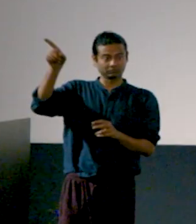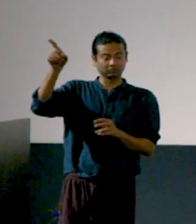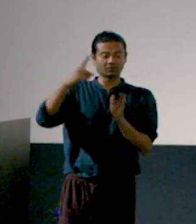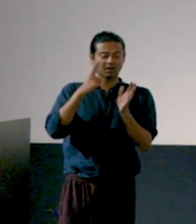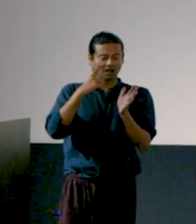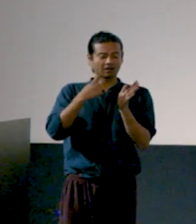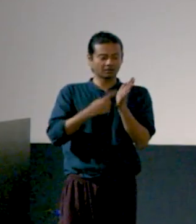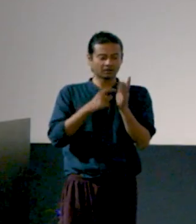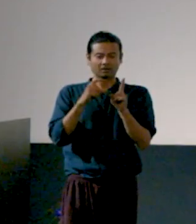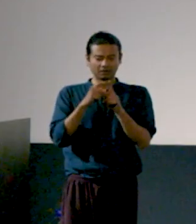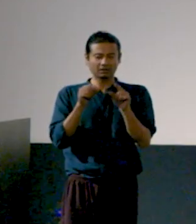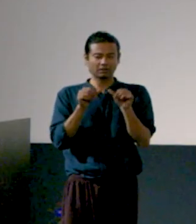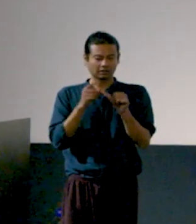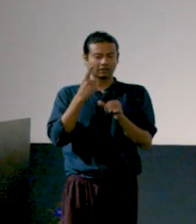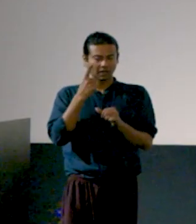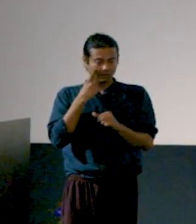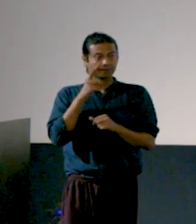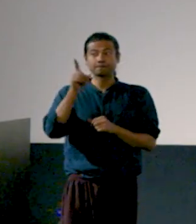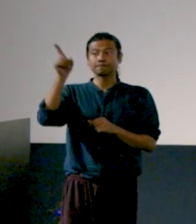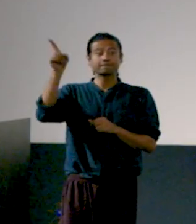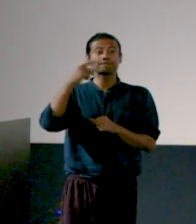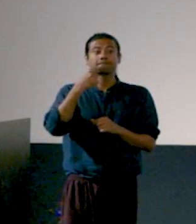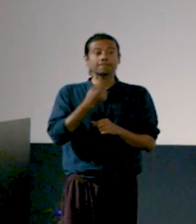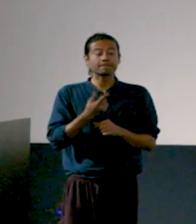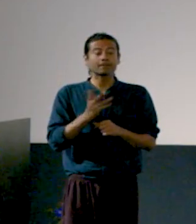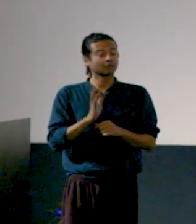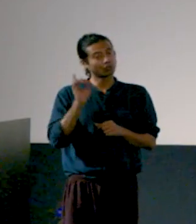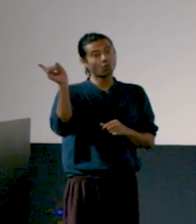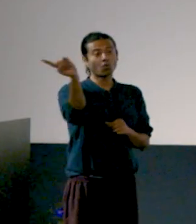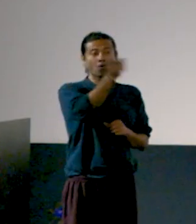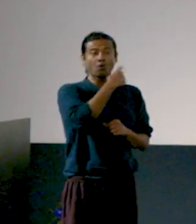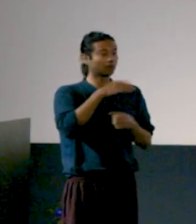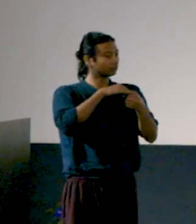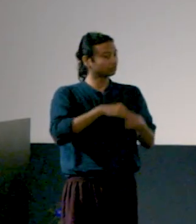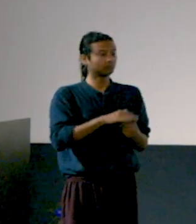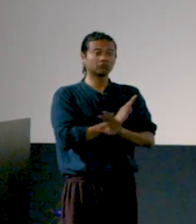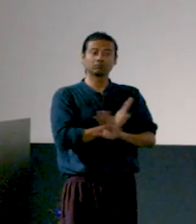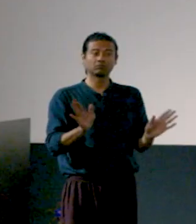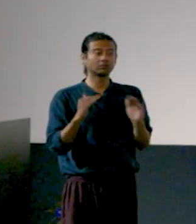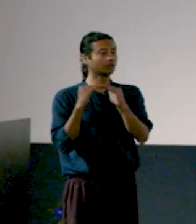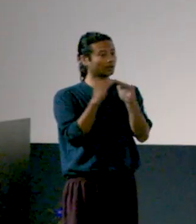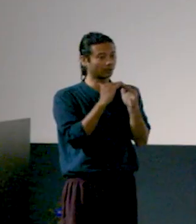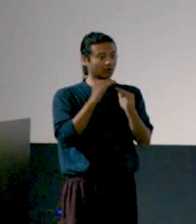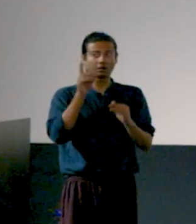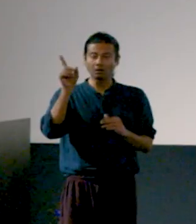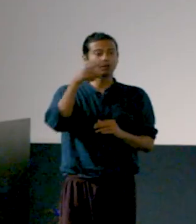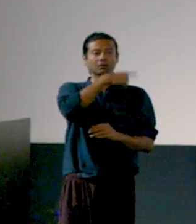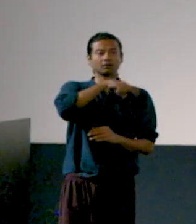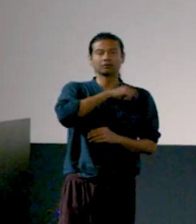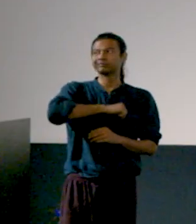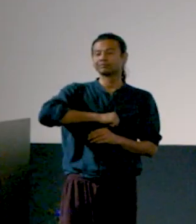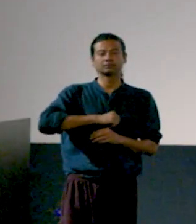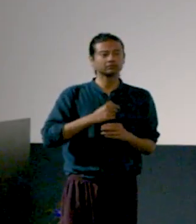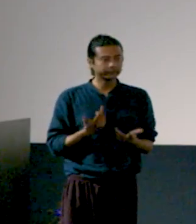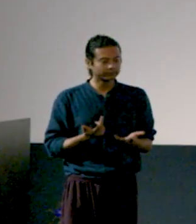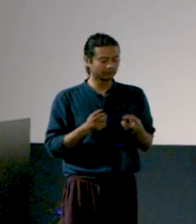that is also far from implementation. And the third is the National Trust Niramaya scheme, which is very limited. Only 4 types of disabilities are